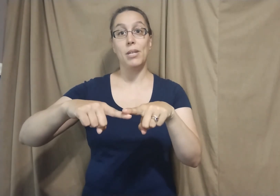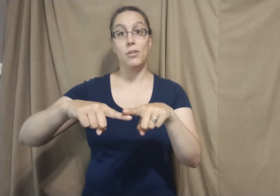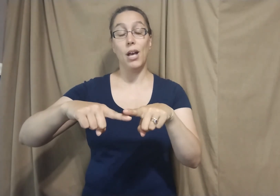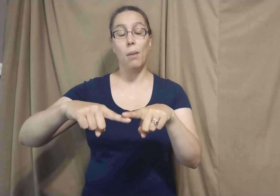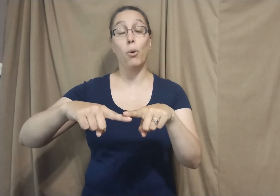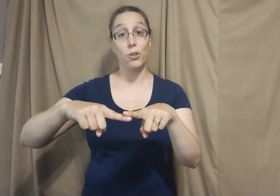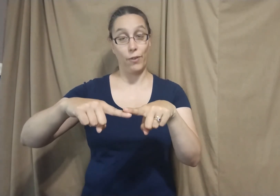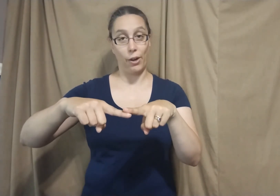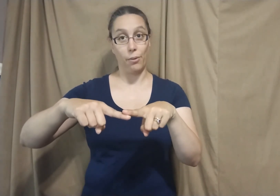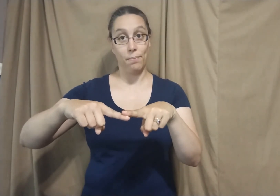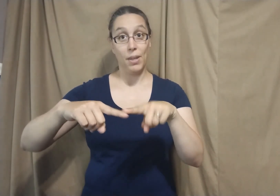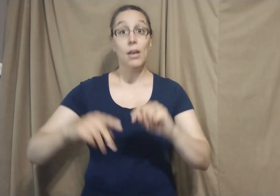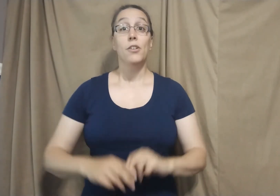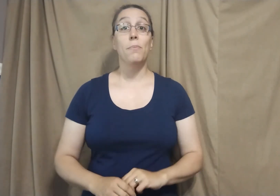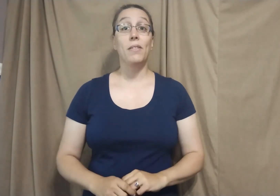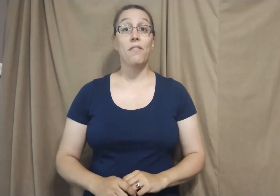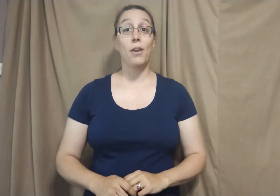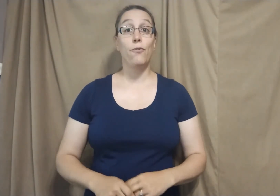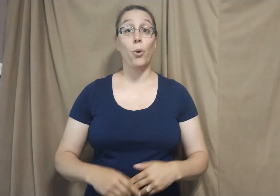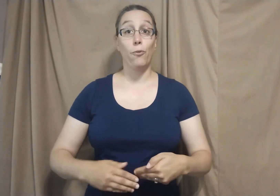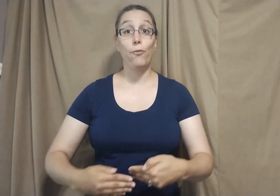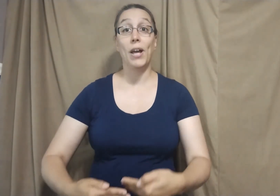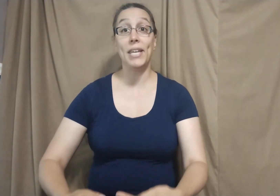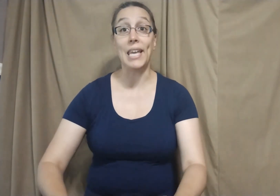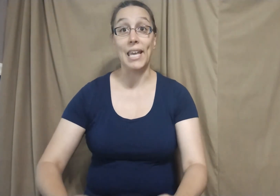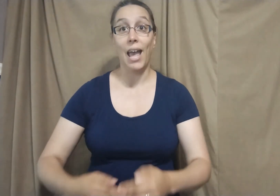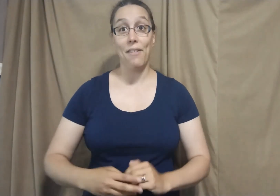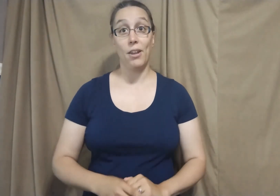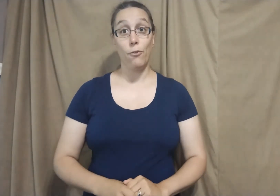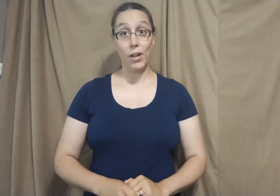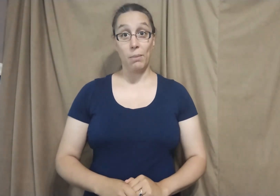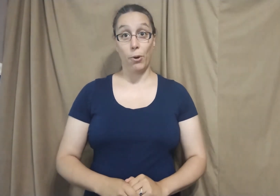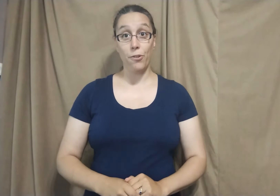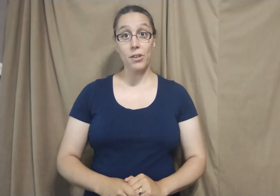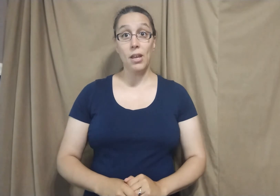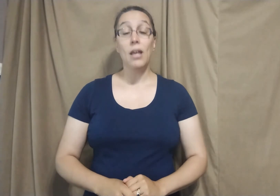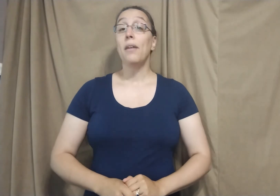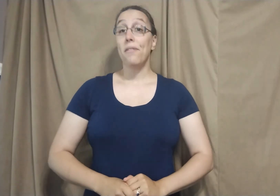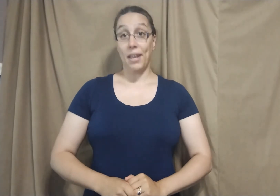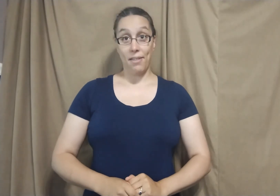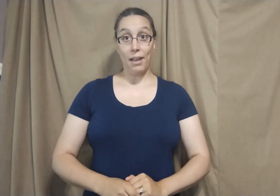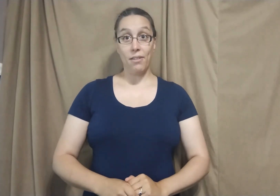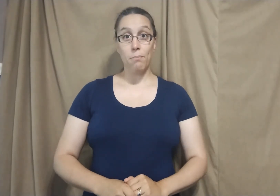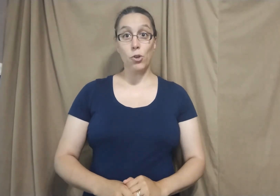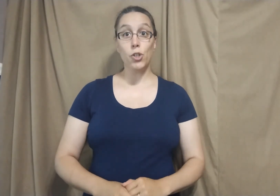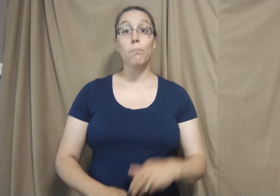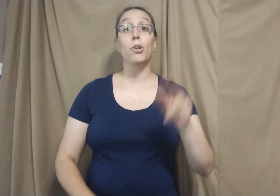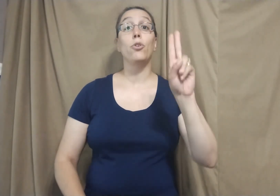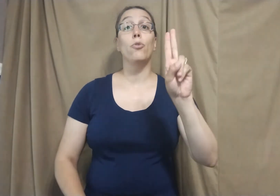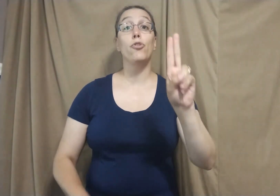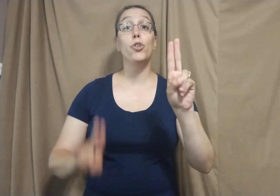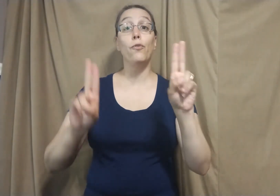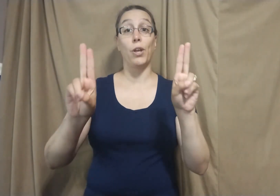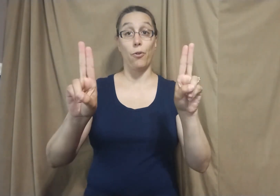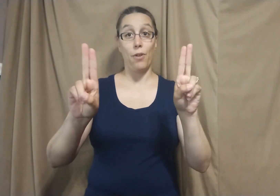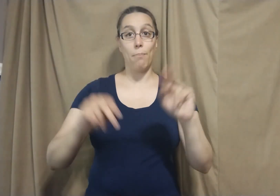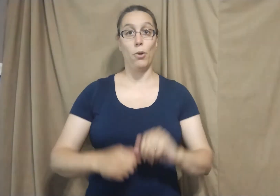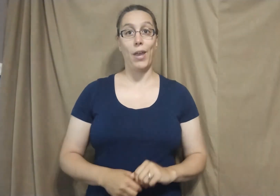non-dominant pointer finger. To make the sign for funny, as in a funny person, exact same motion, but you use two fingers on both